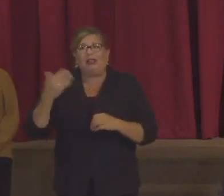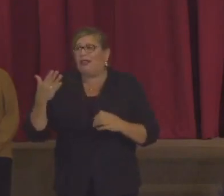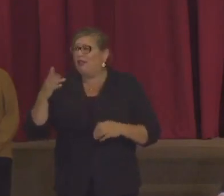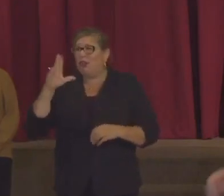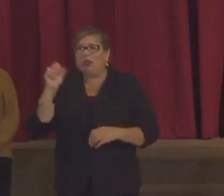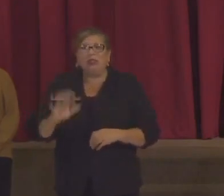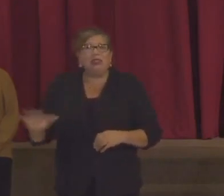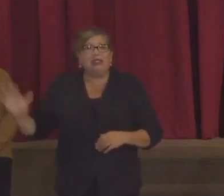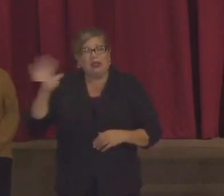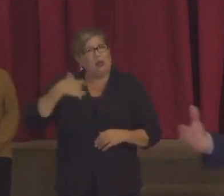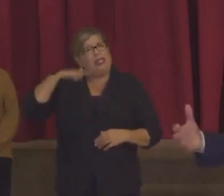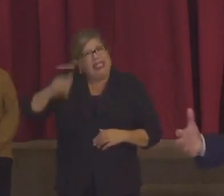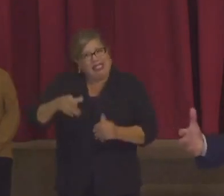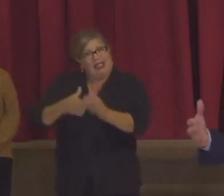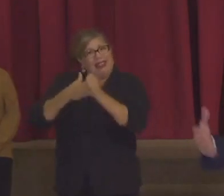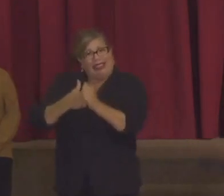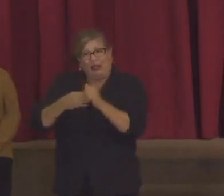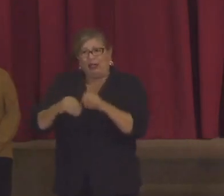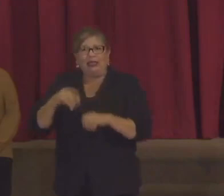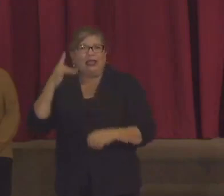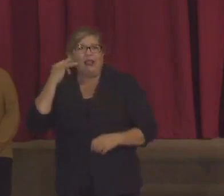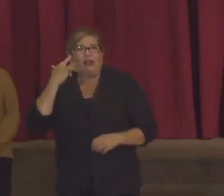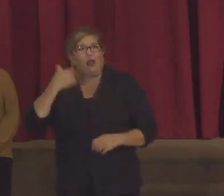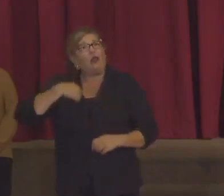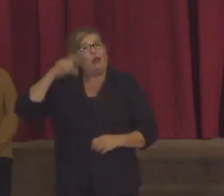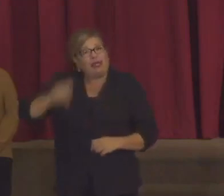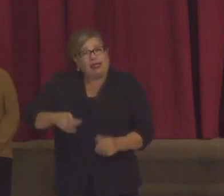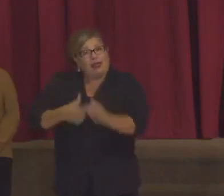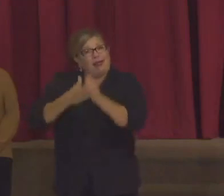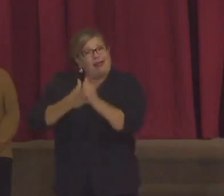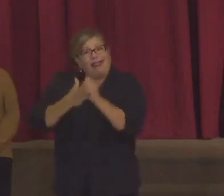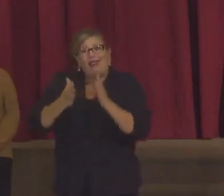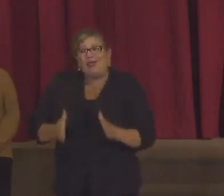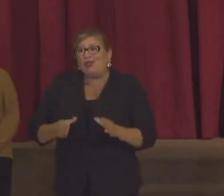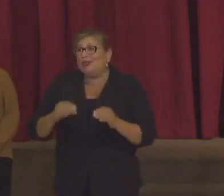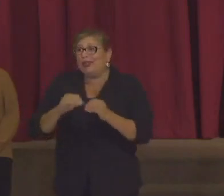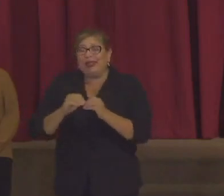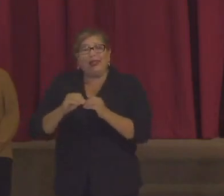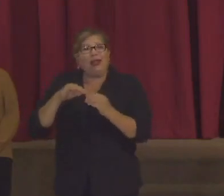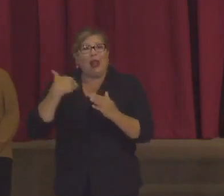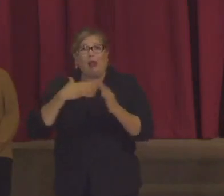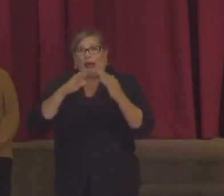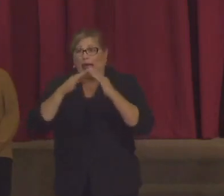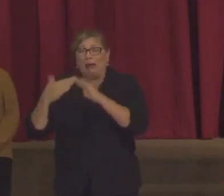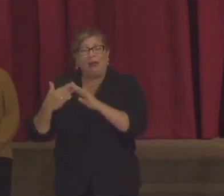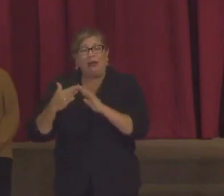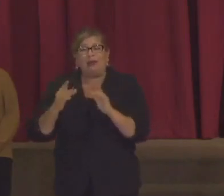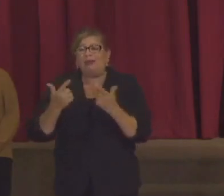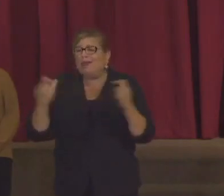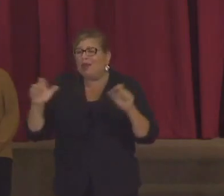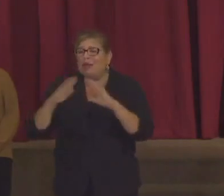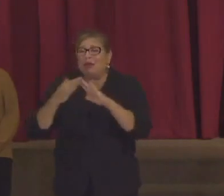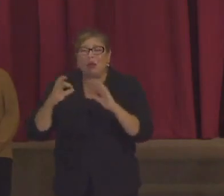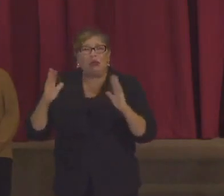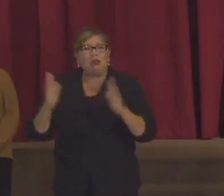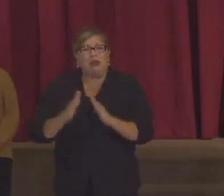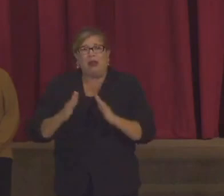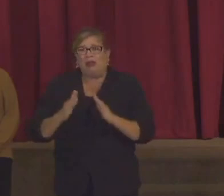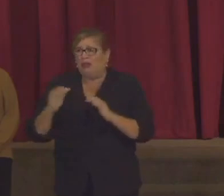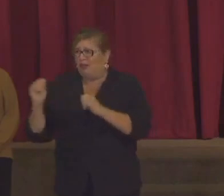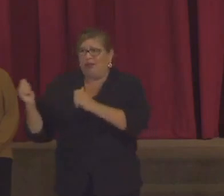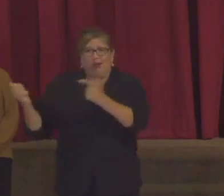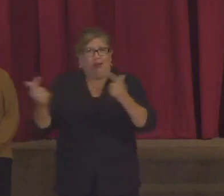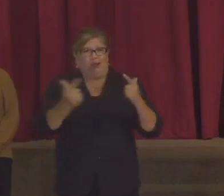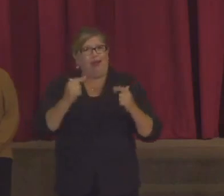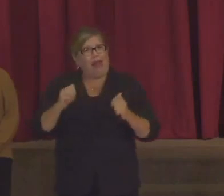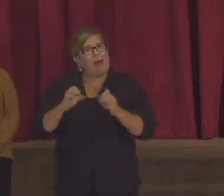of California, desperate for leadership in communities large and small. Leaders can be found anywhere. You